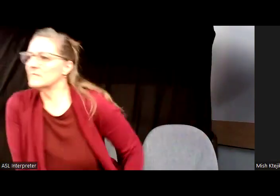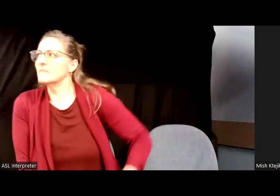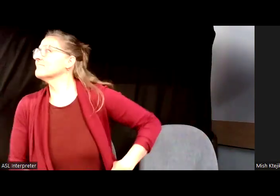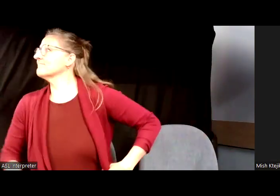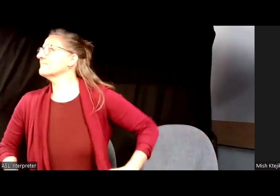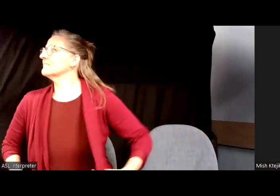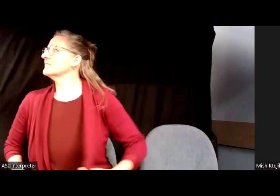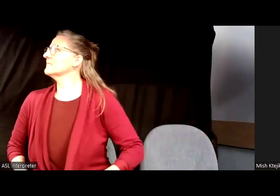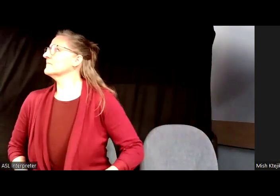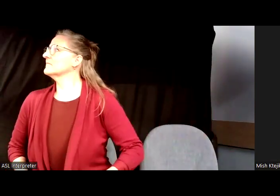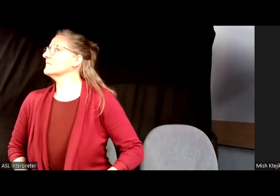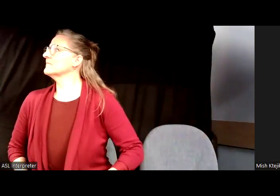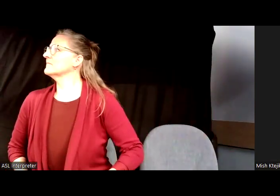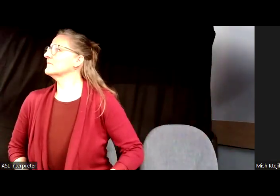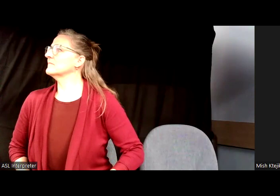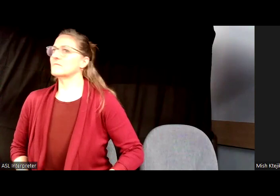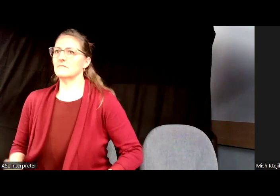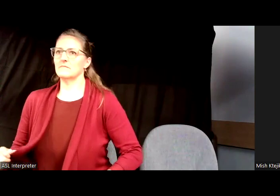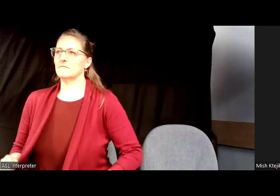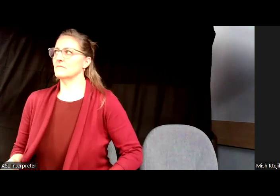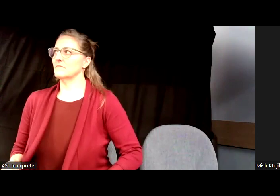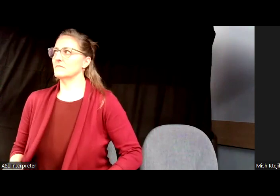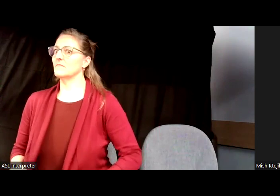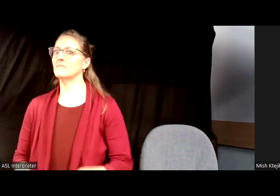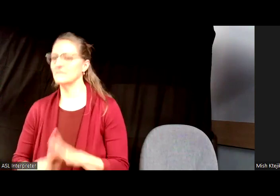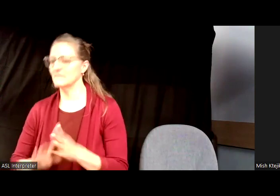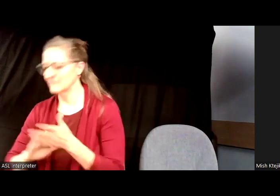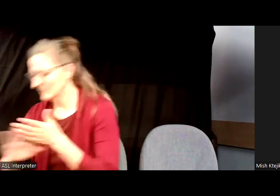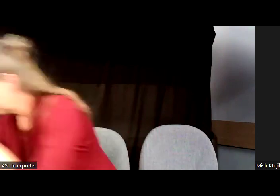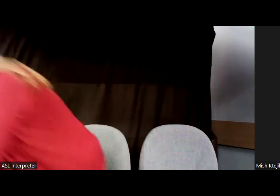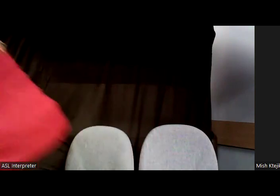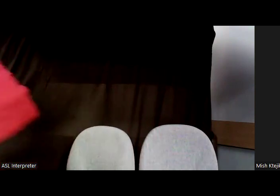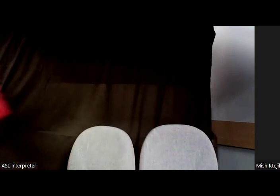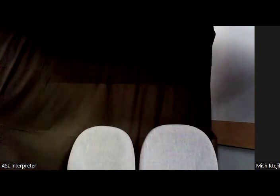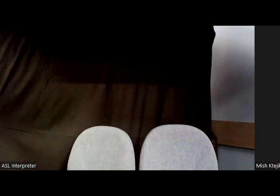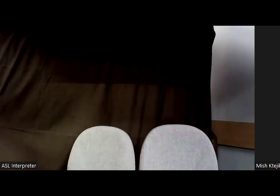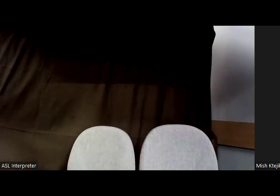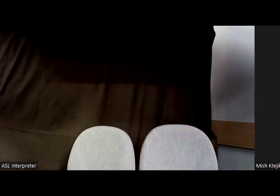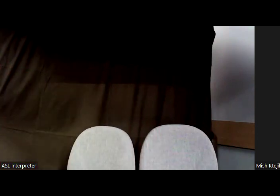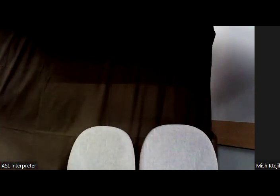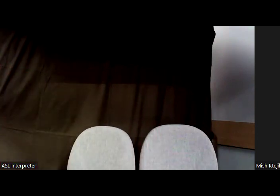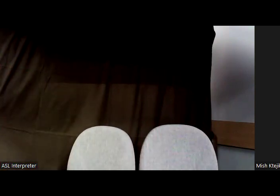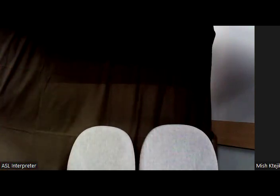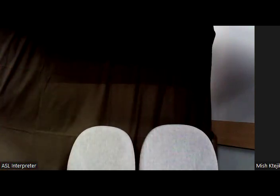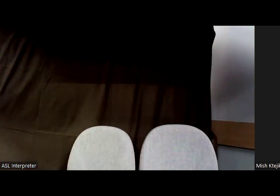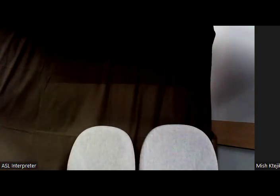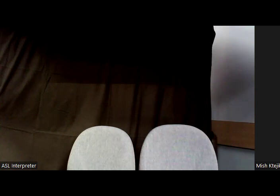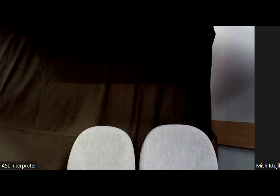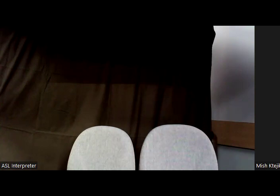This is the captioner. Yes, it is very hard to hear at times.